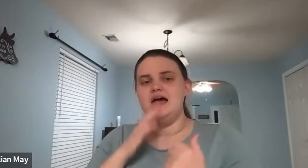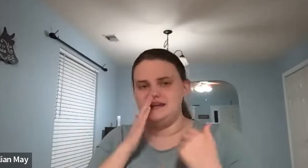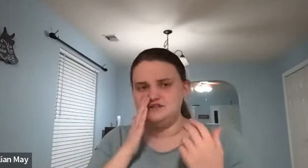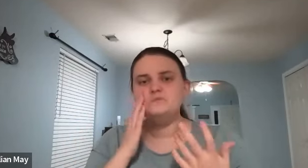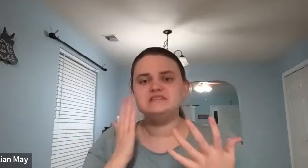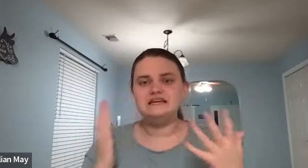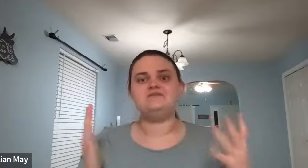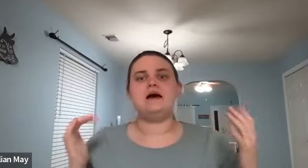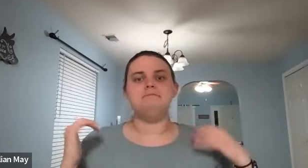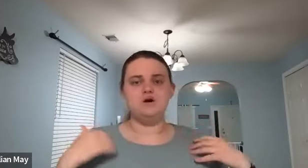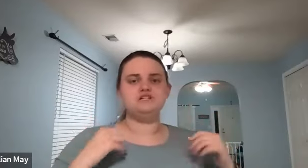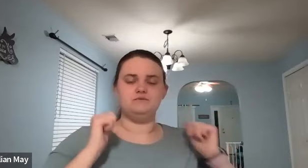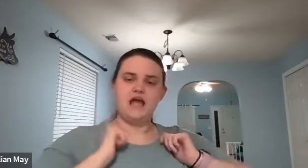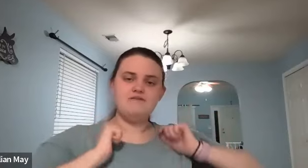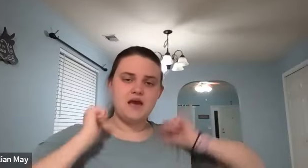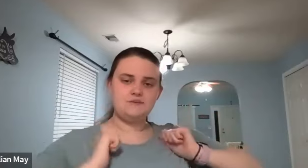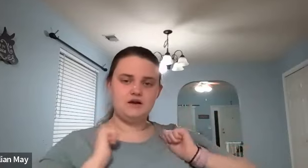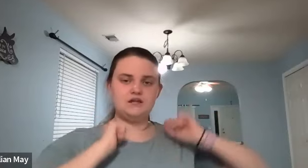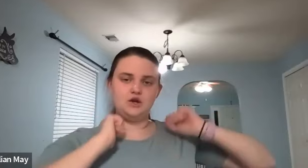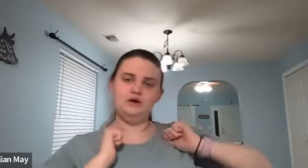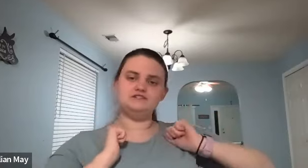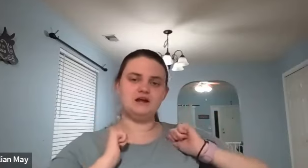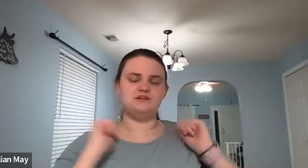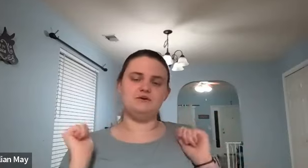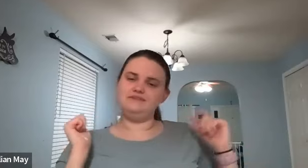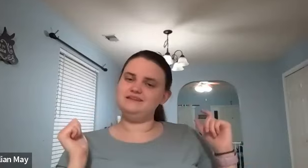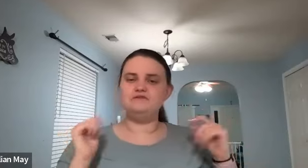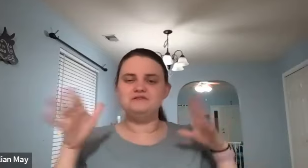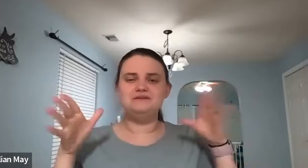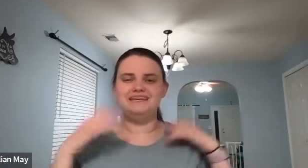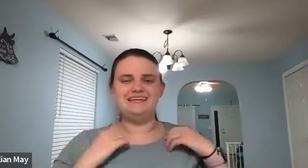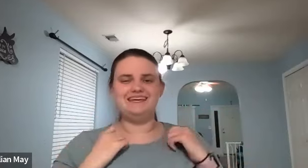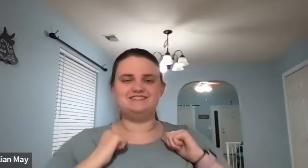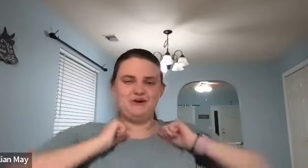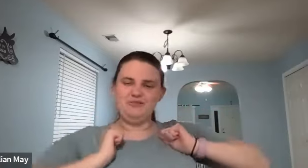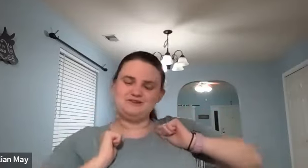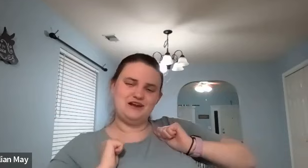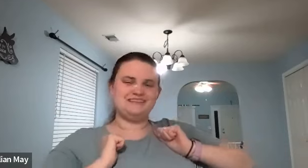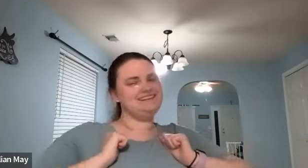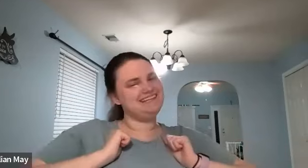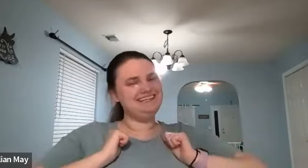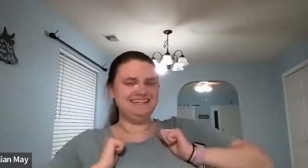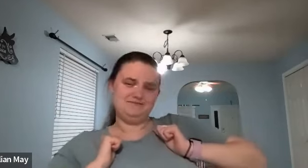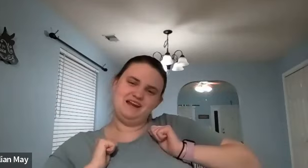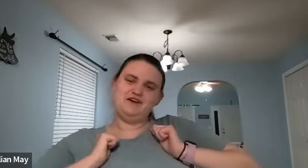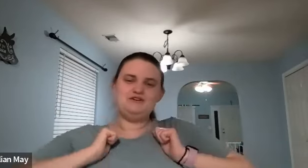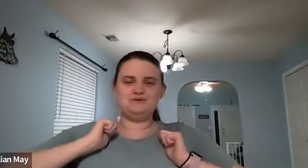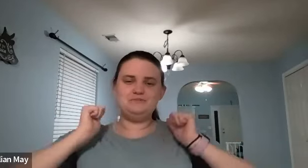And it's almost, again, that motion of when you have a backpack on, you holding your strap, you know, when you have the little geeky kids who are holding their straps like this, like ready to go to school,